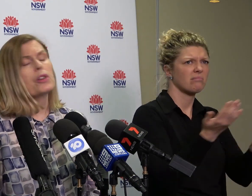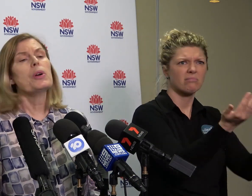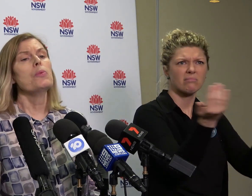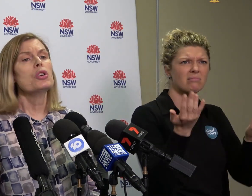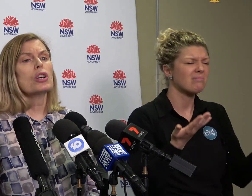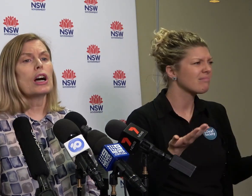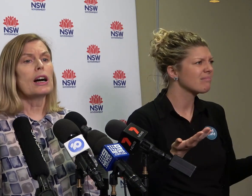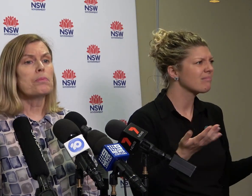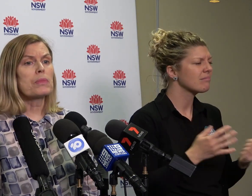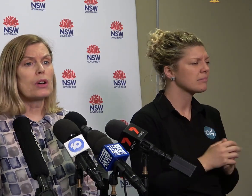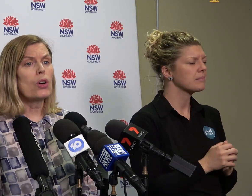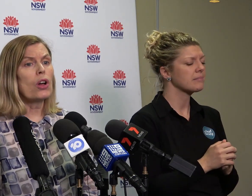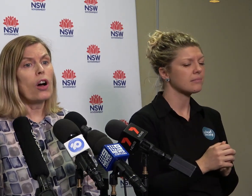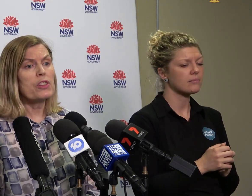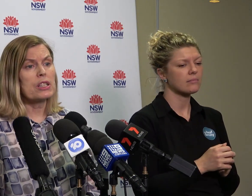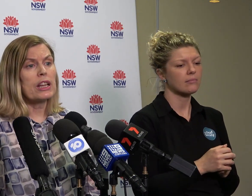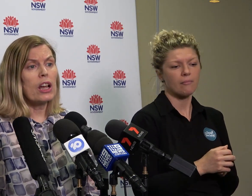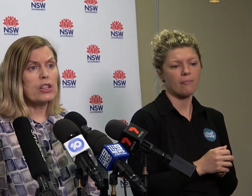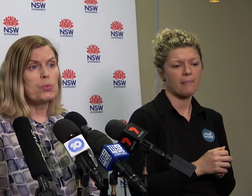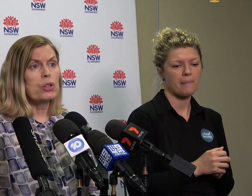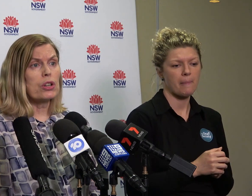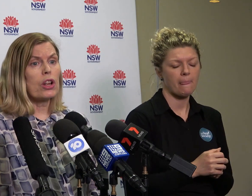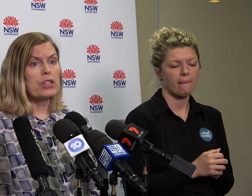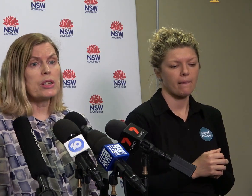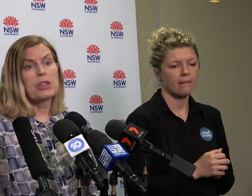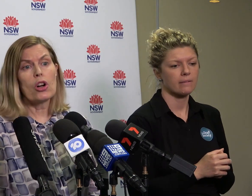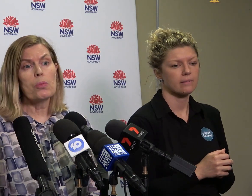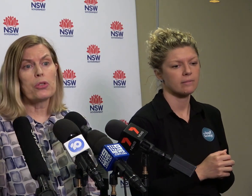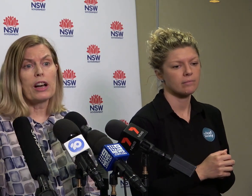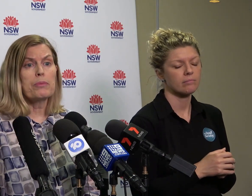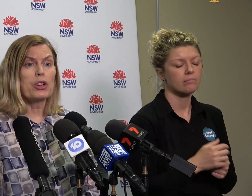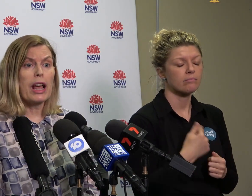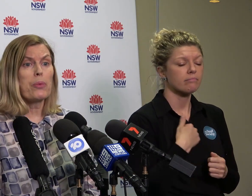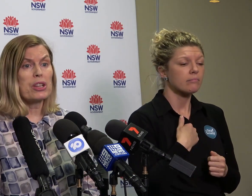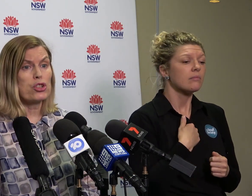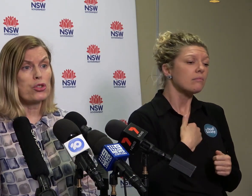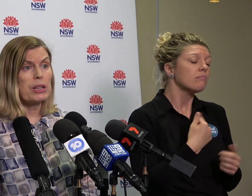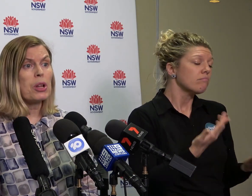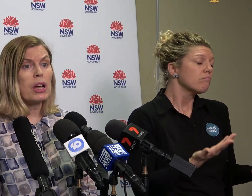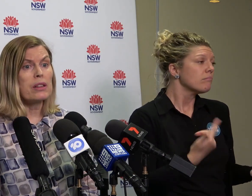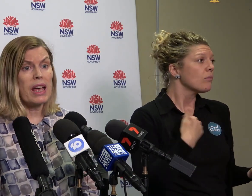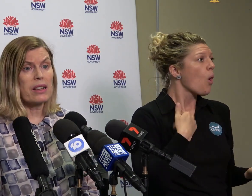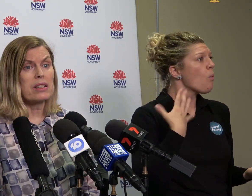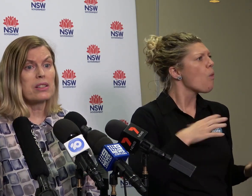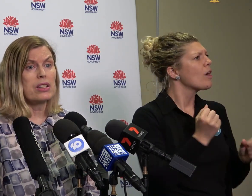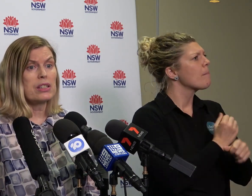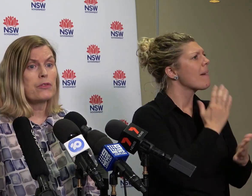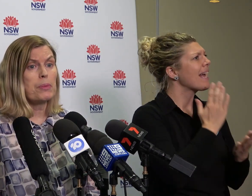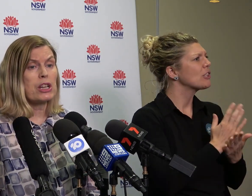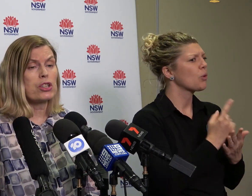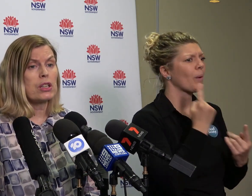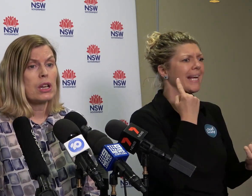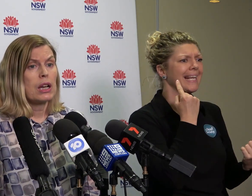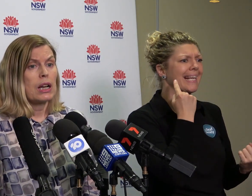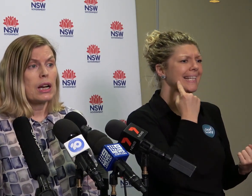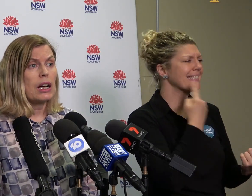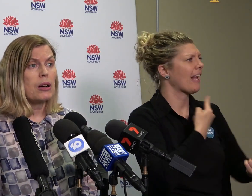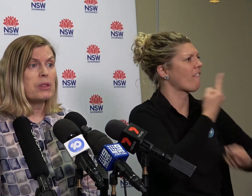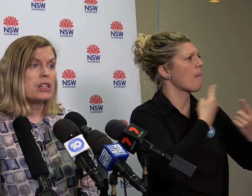Look, I think we would obviously like to work closely with the Commonwealth Government on how we can streamline access to this